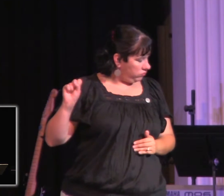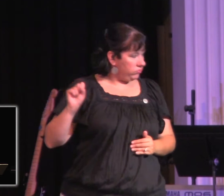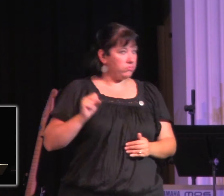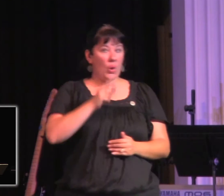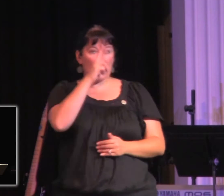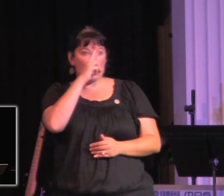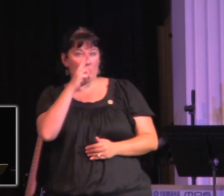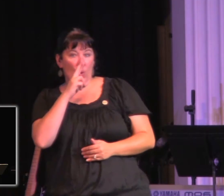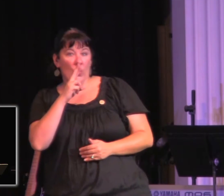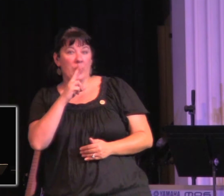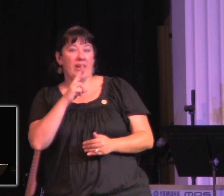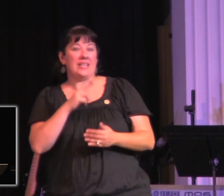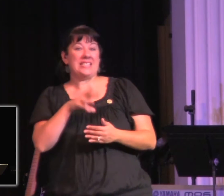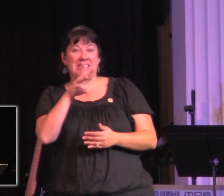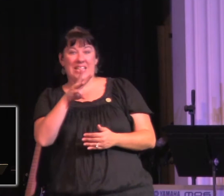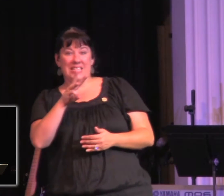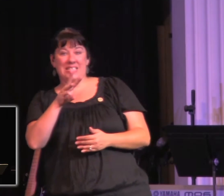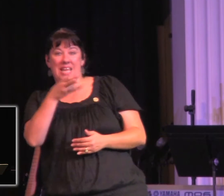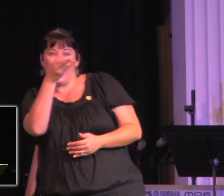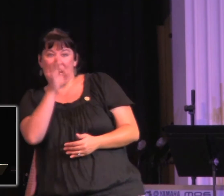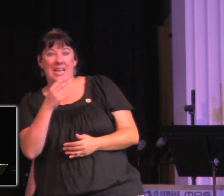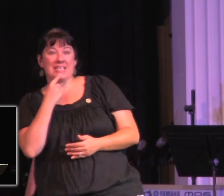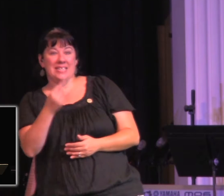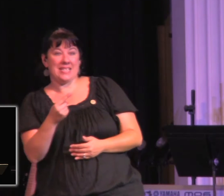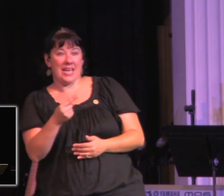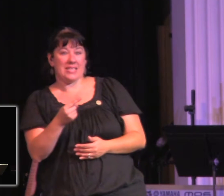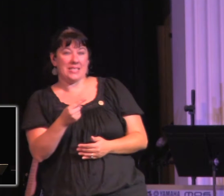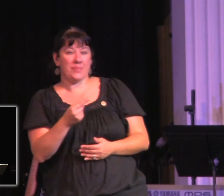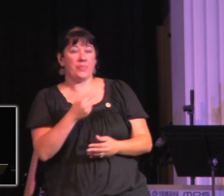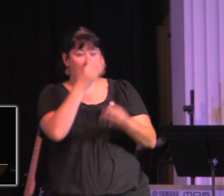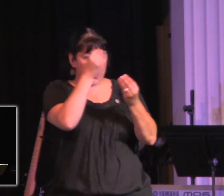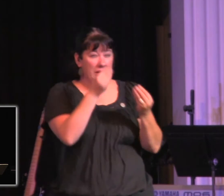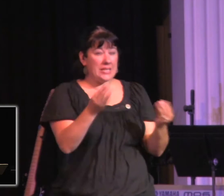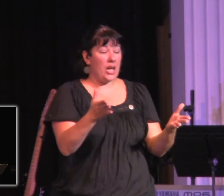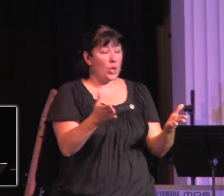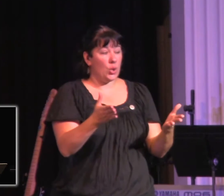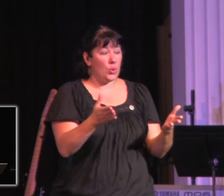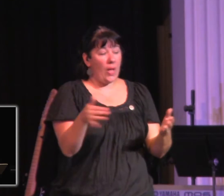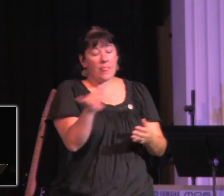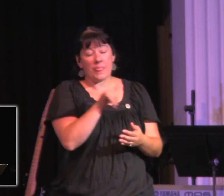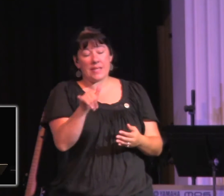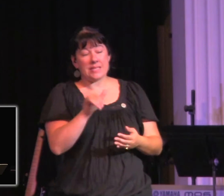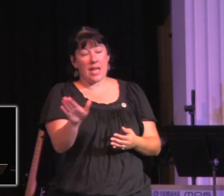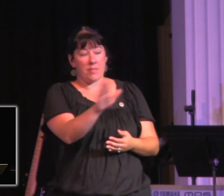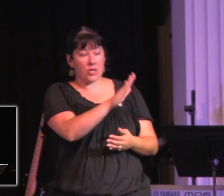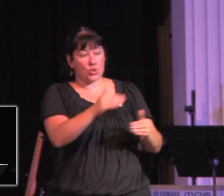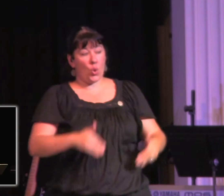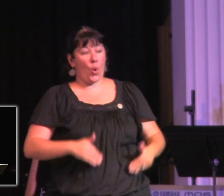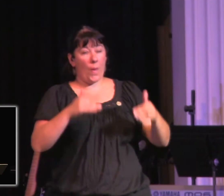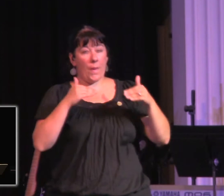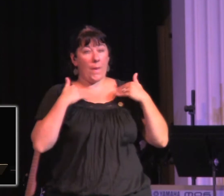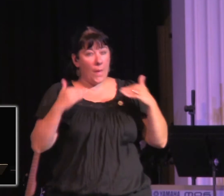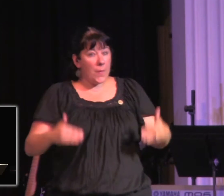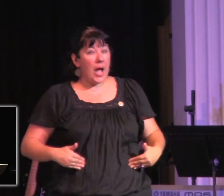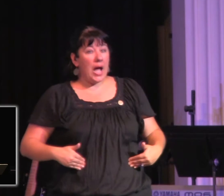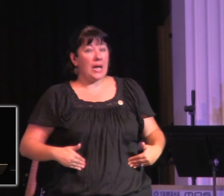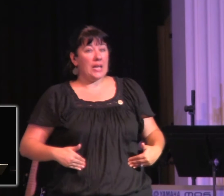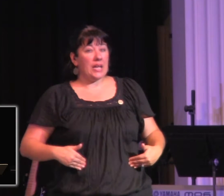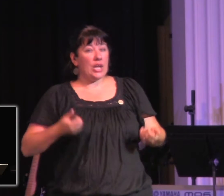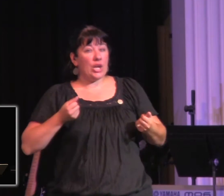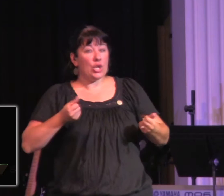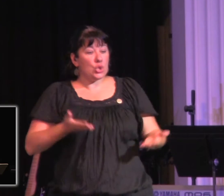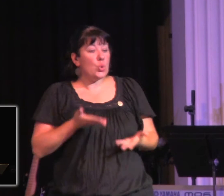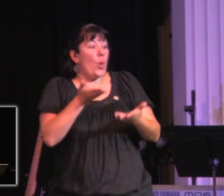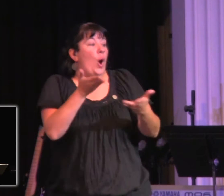natural selves. Just as you used to offer the parts of your body in slavery to impurity and to ever-increasing wickedness, so now offer them